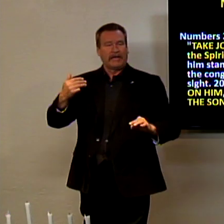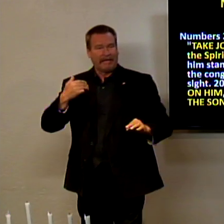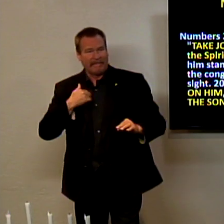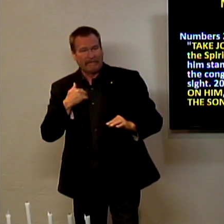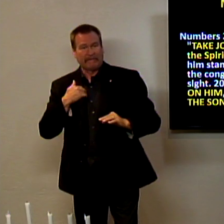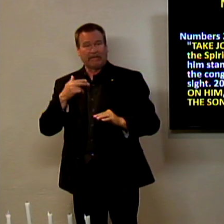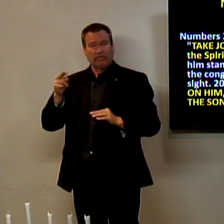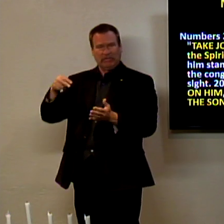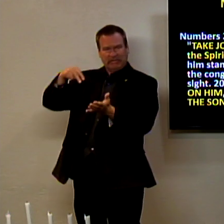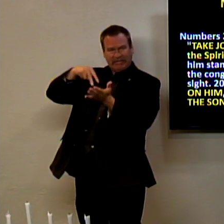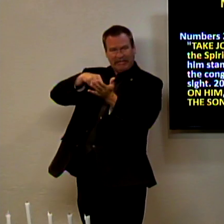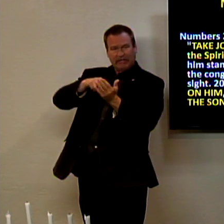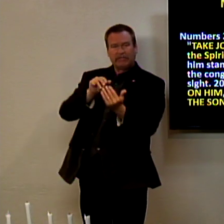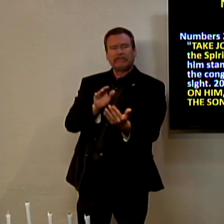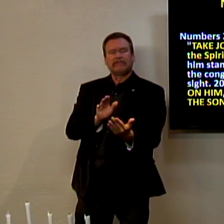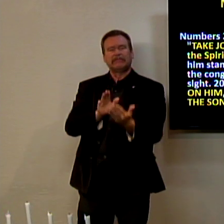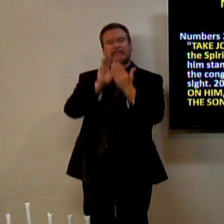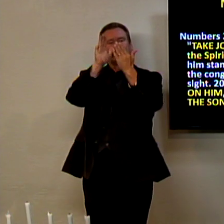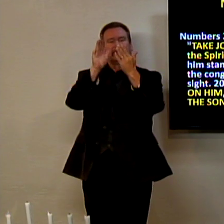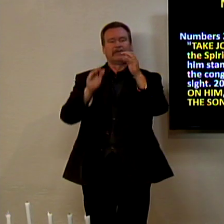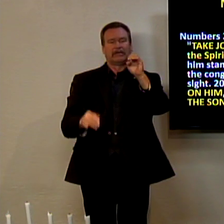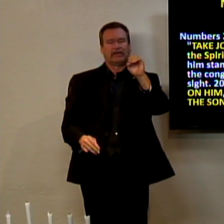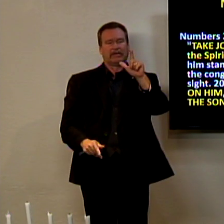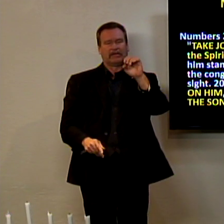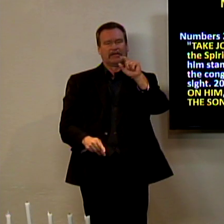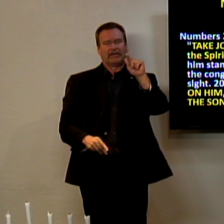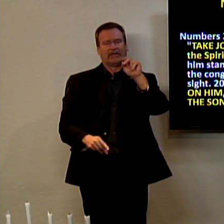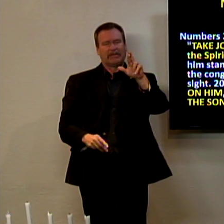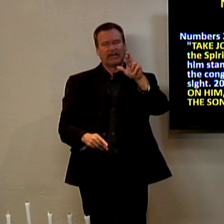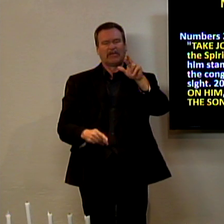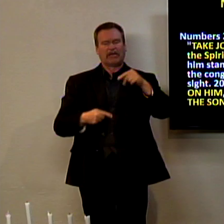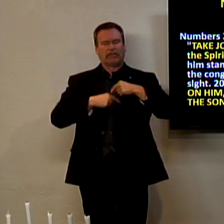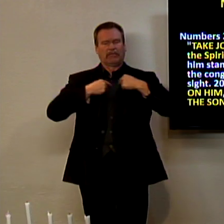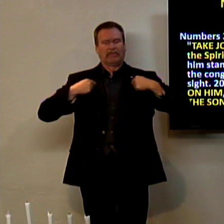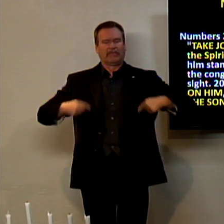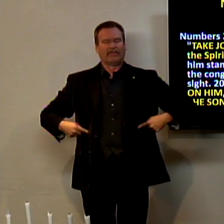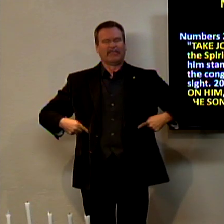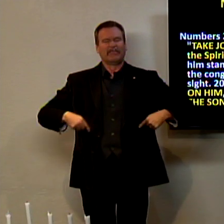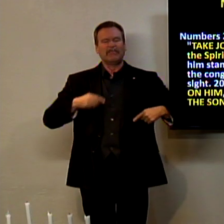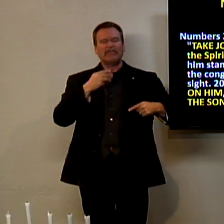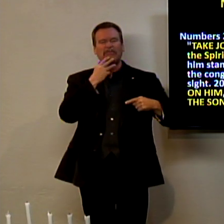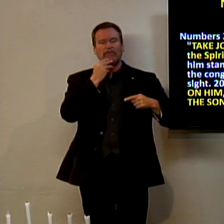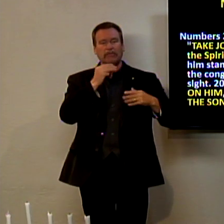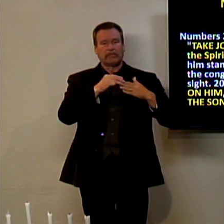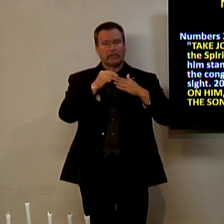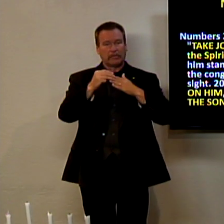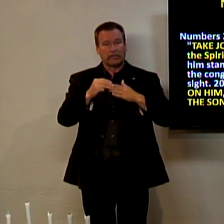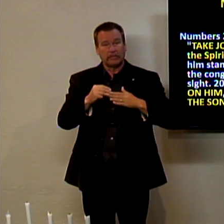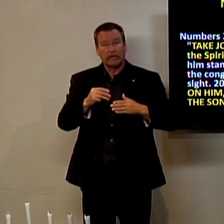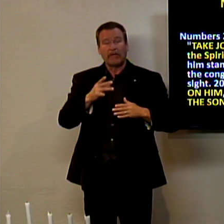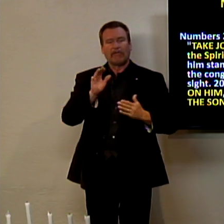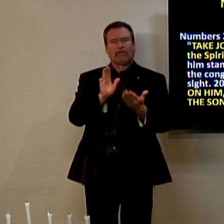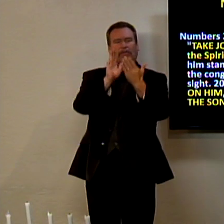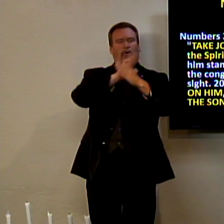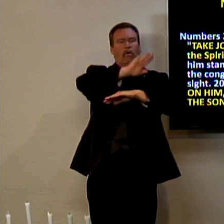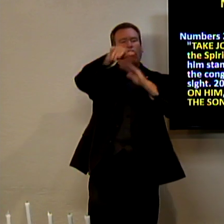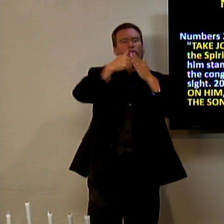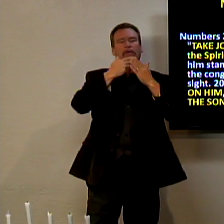Verse 19, and have him stand before Eleazar the priest, and before all